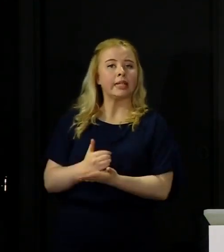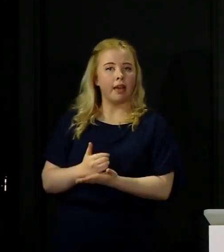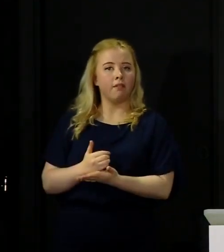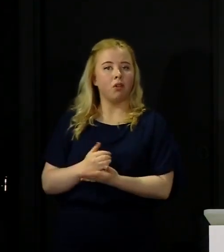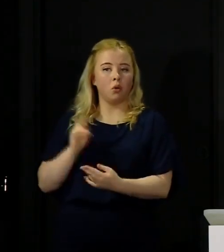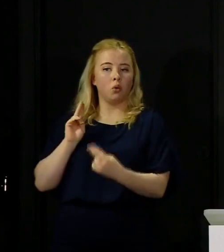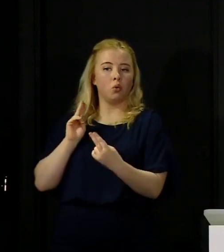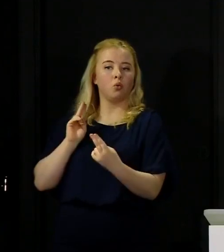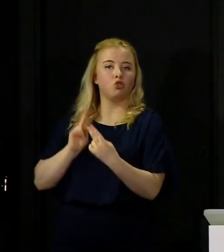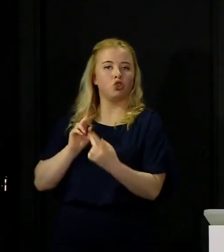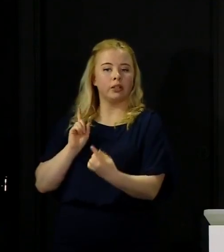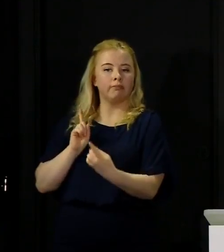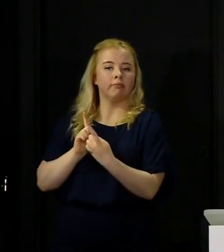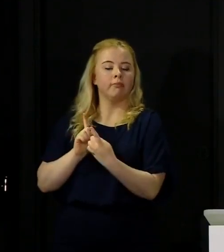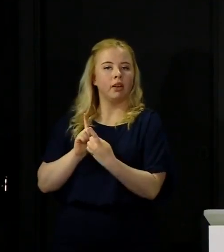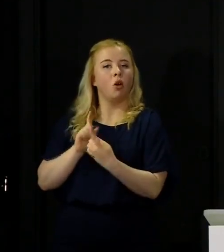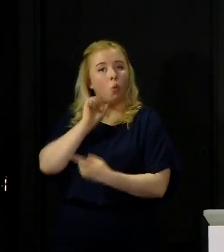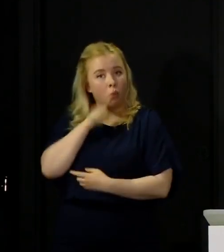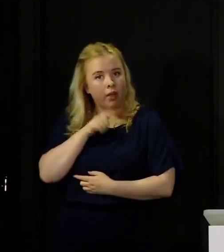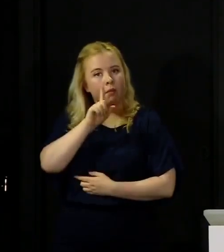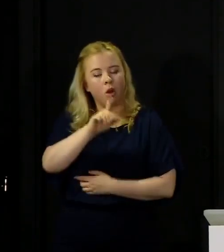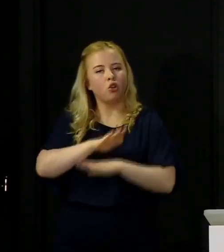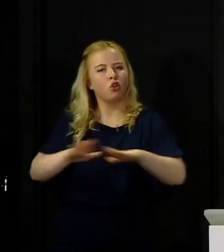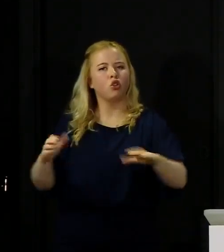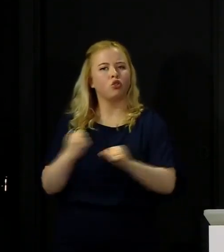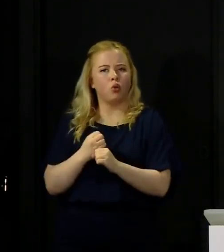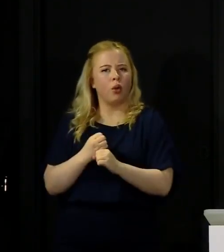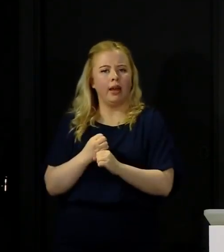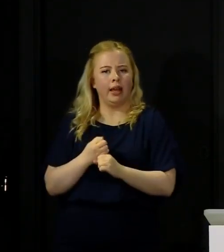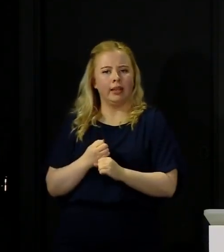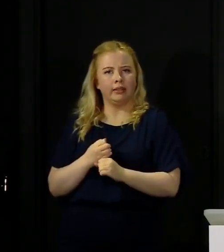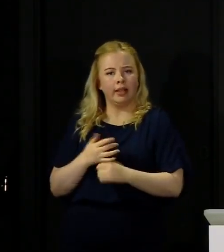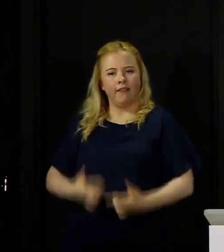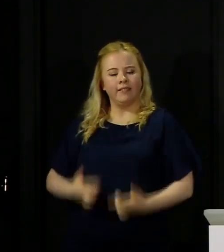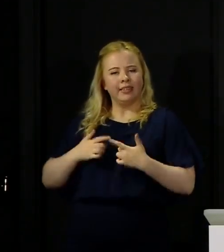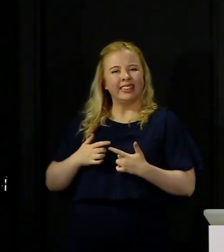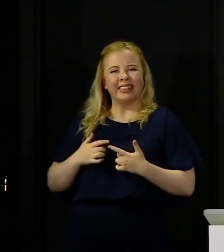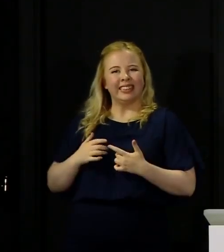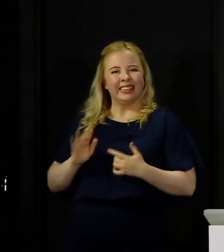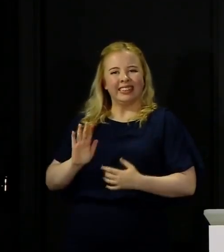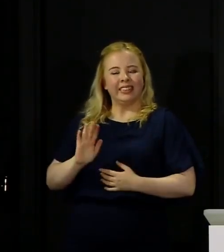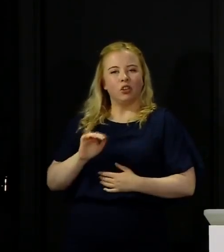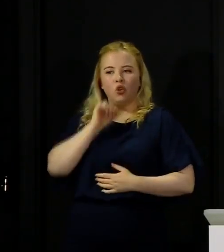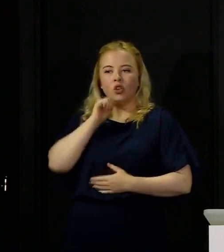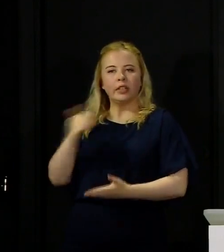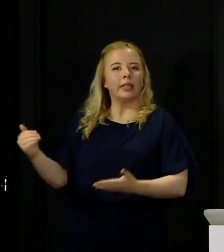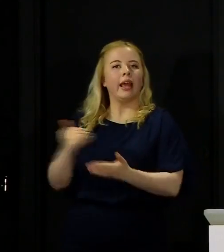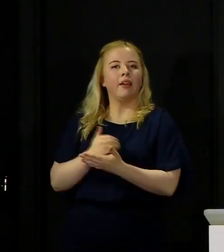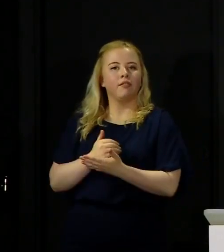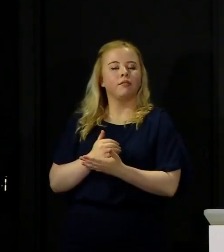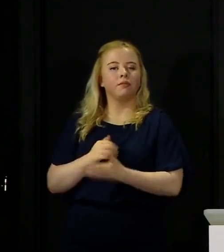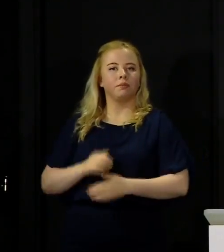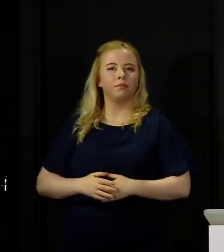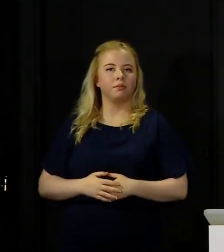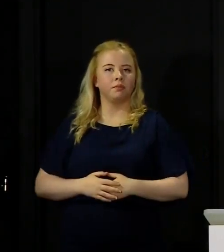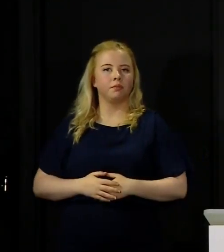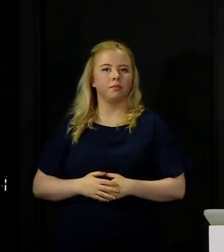to reduce that, then we will do so, but we will not do it unless we feel that it is safe in the overall context of